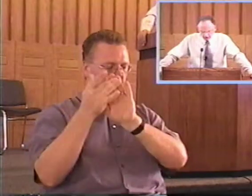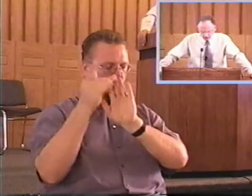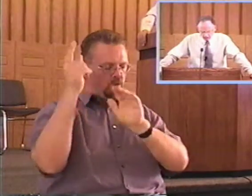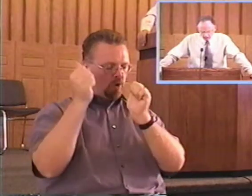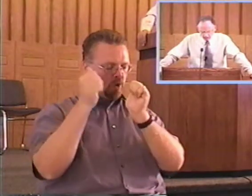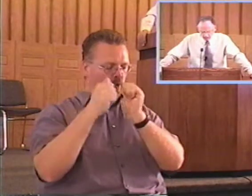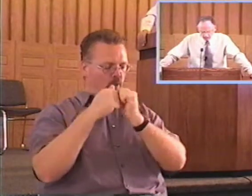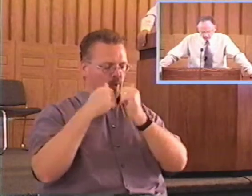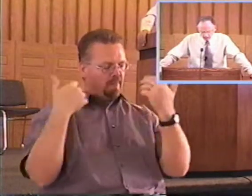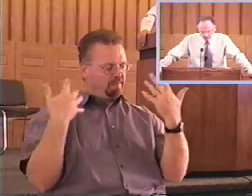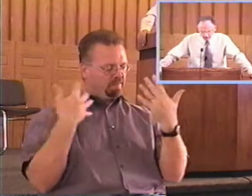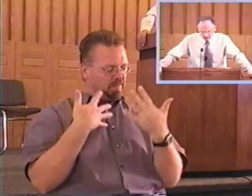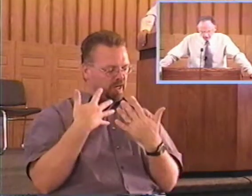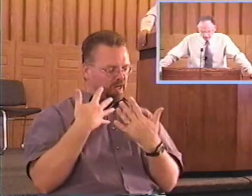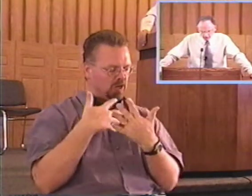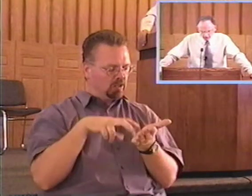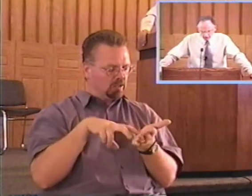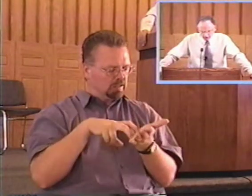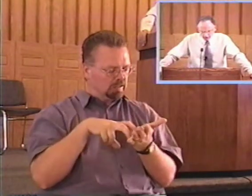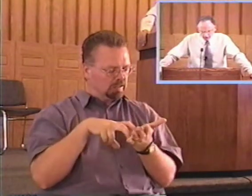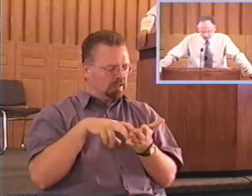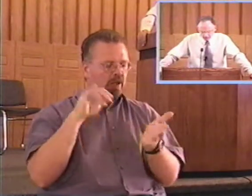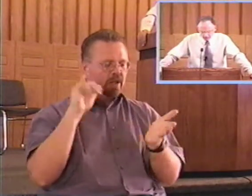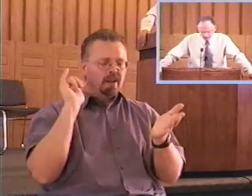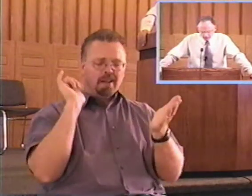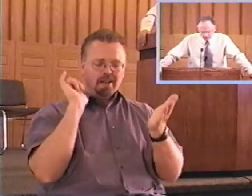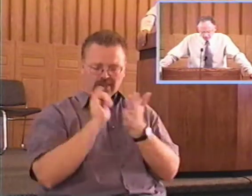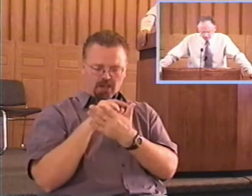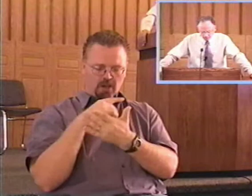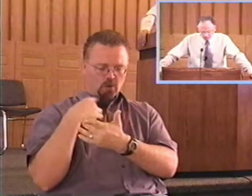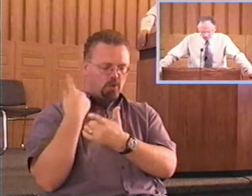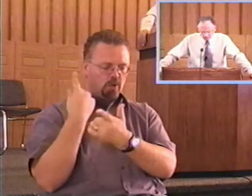trembling that we are hypocrites.